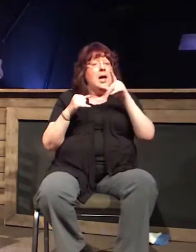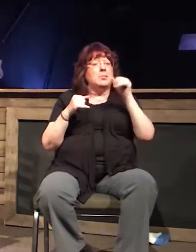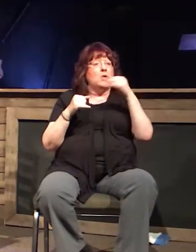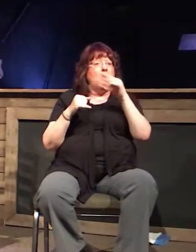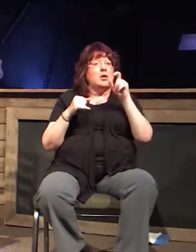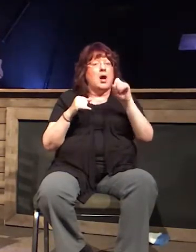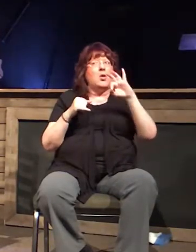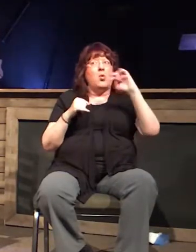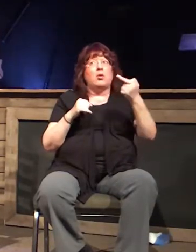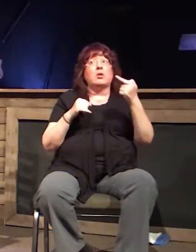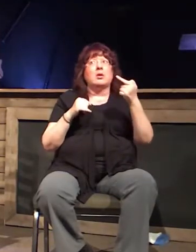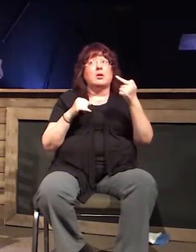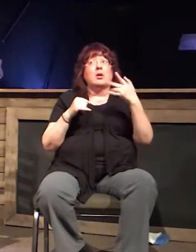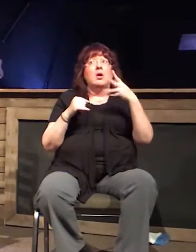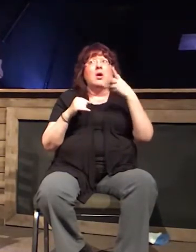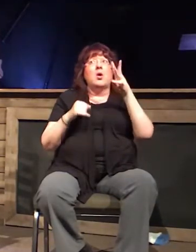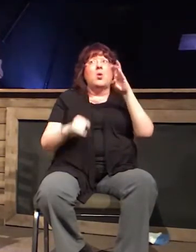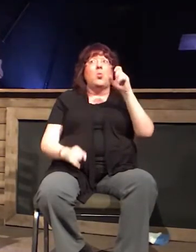It's up on the screens right now.